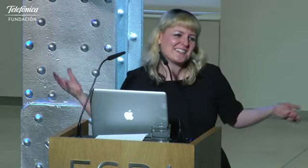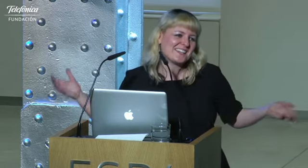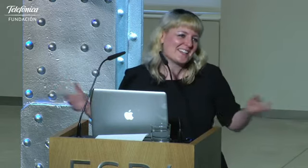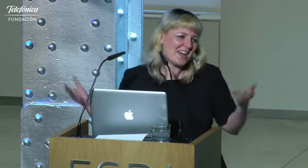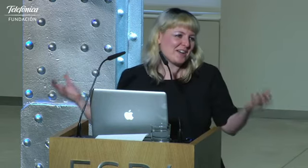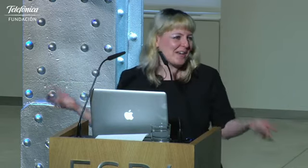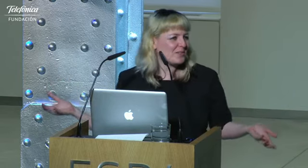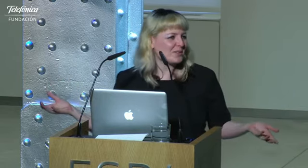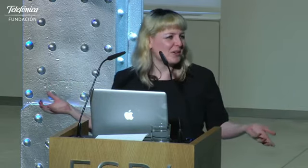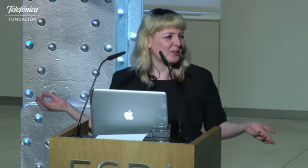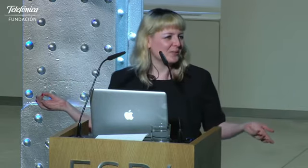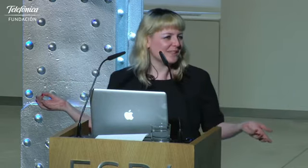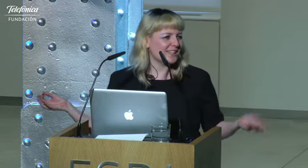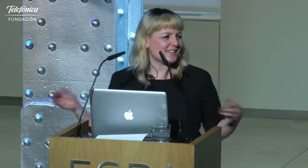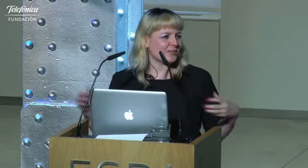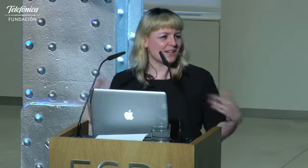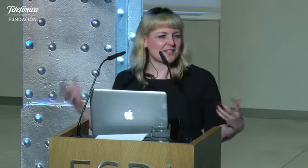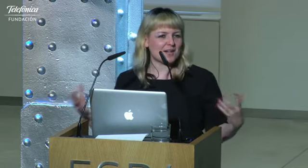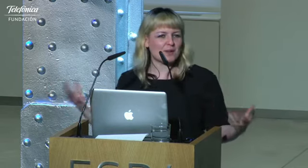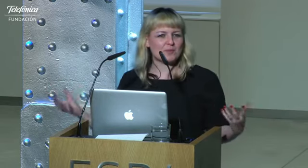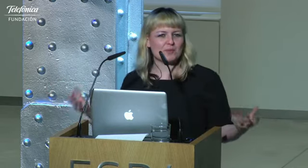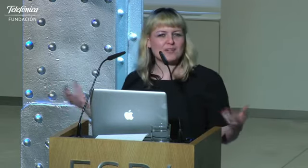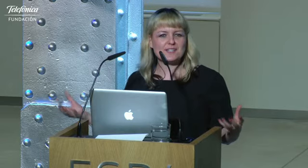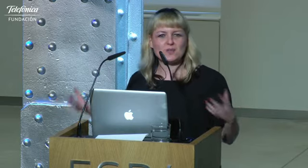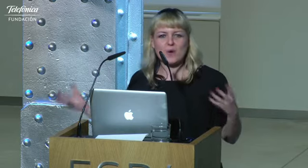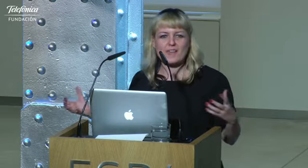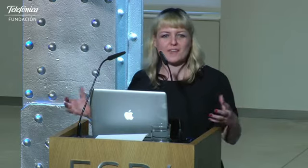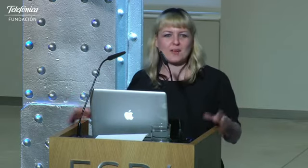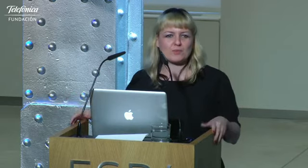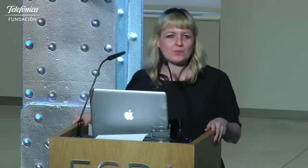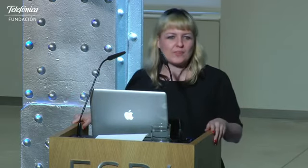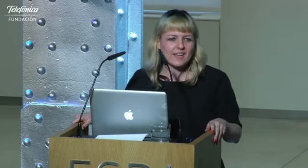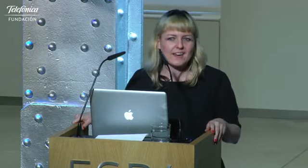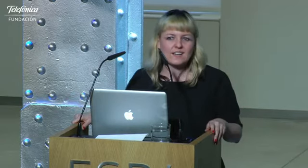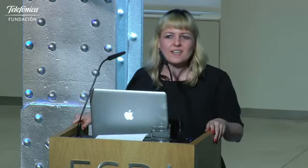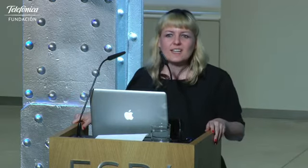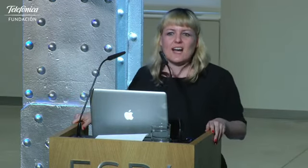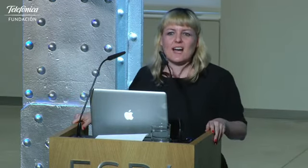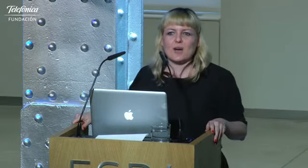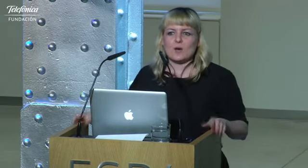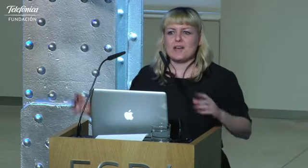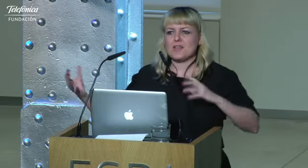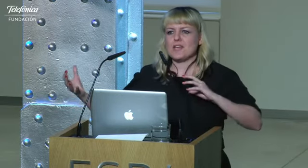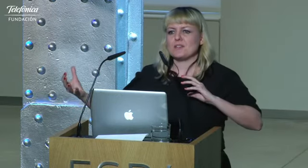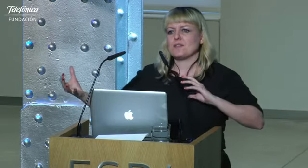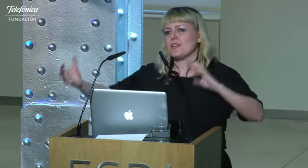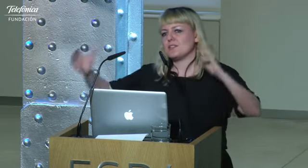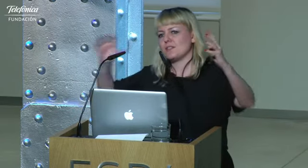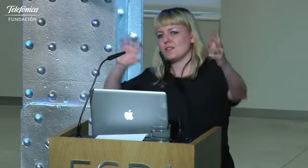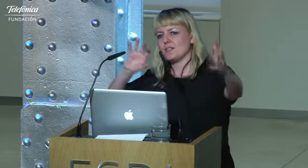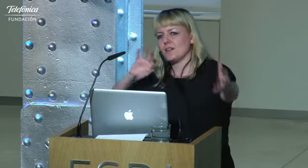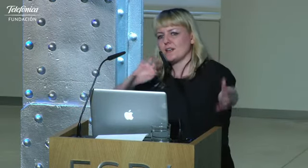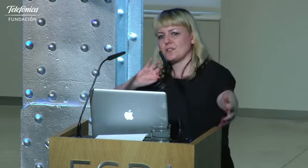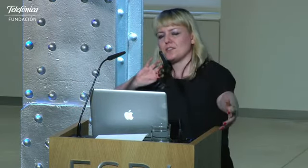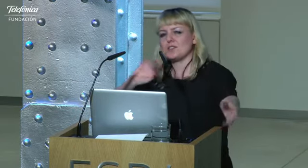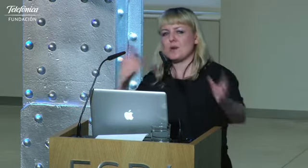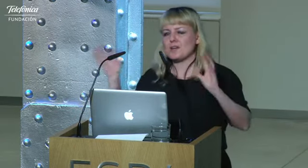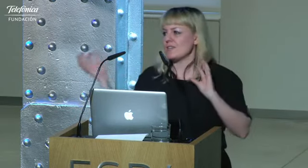had cameras on them, and they sort of wanted to come up with a reason why the cameras were there, and they did